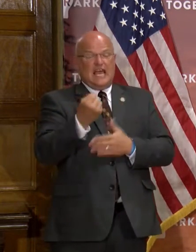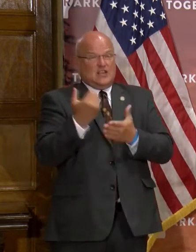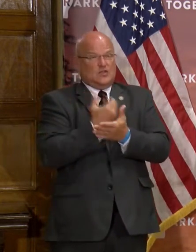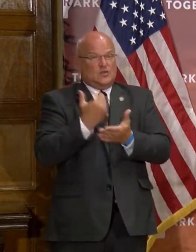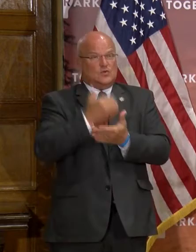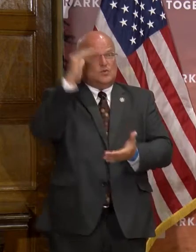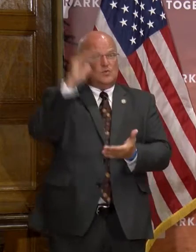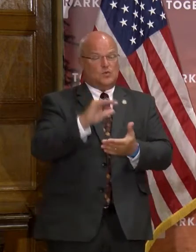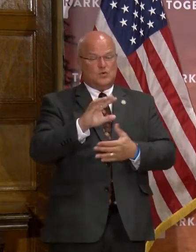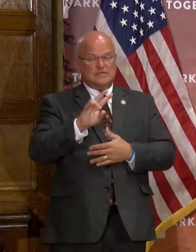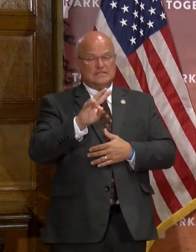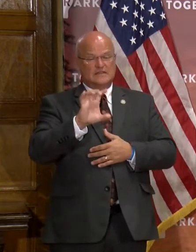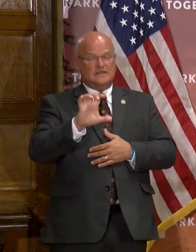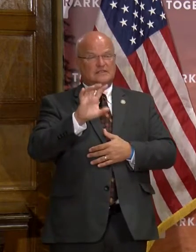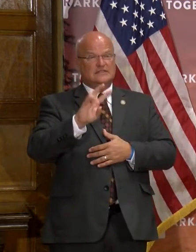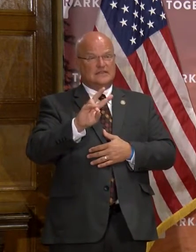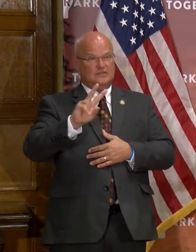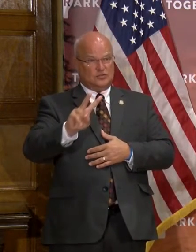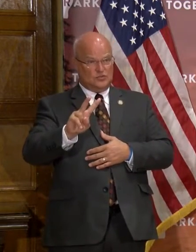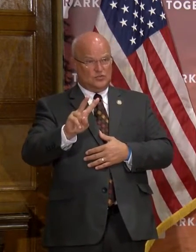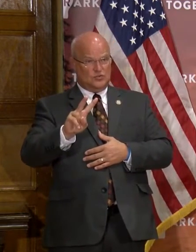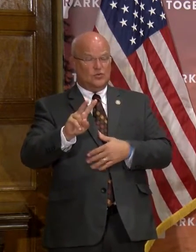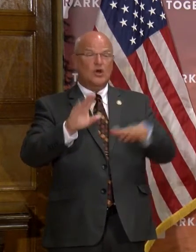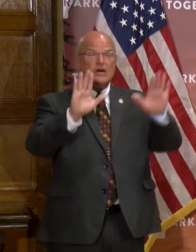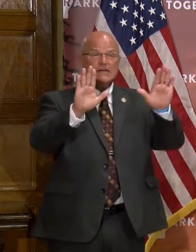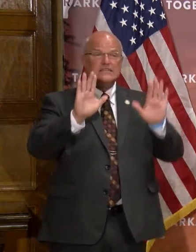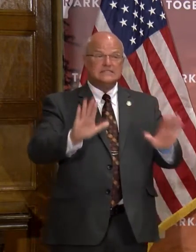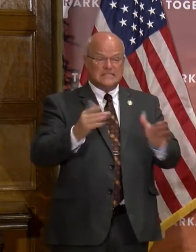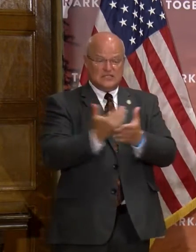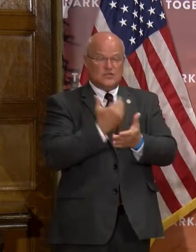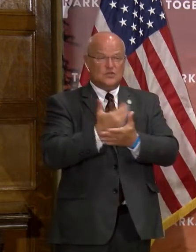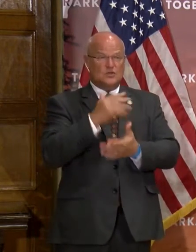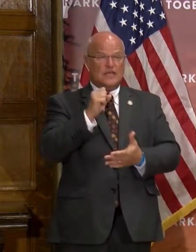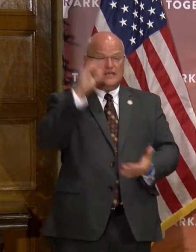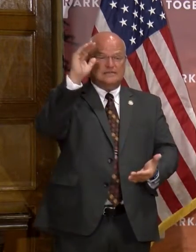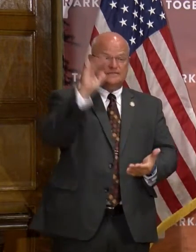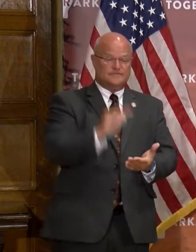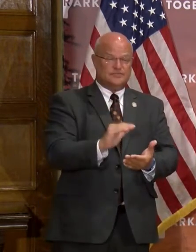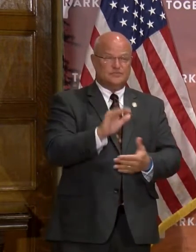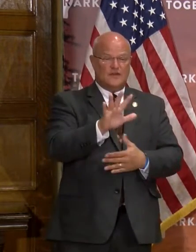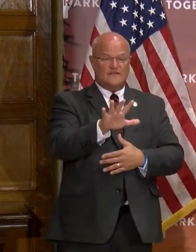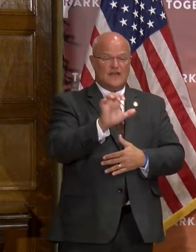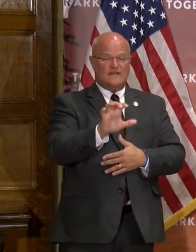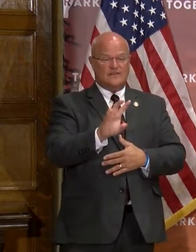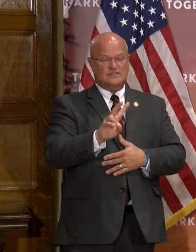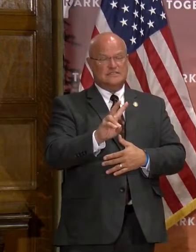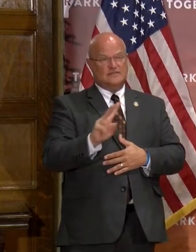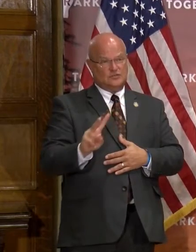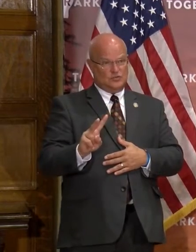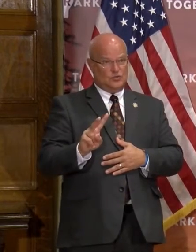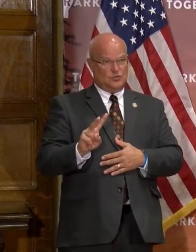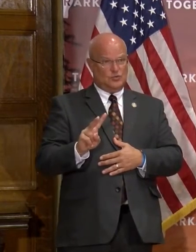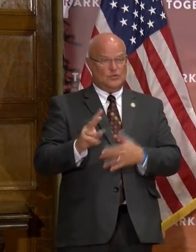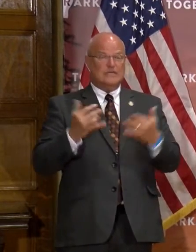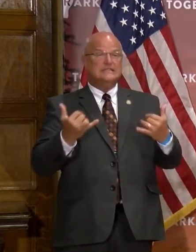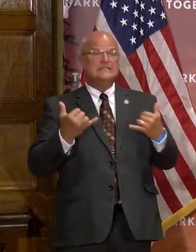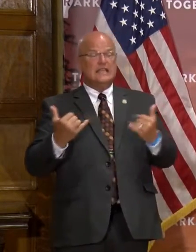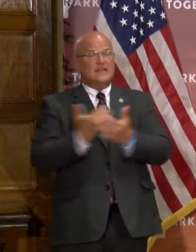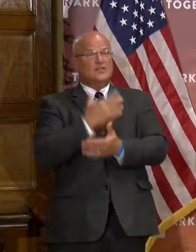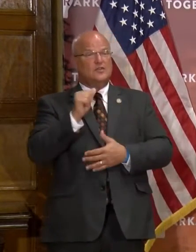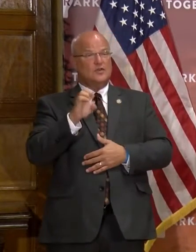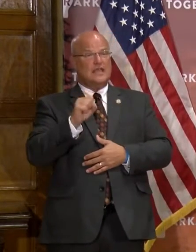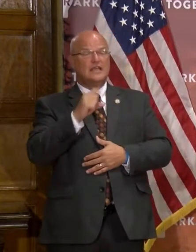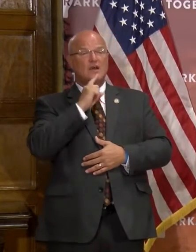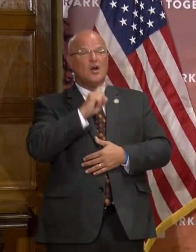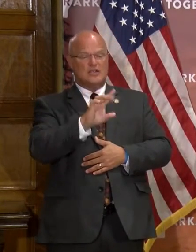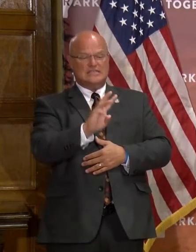cases were down to 772. On Sunday, the new cases were down to 572. Today, the new